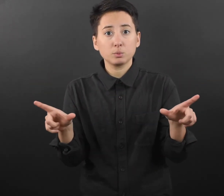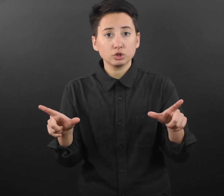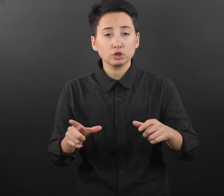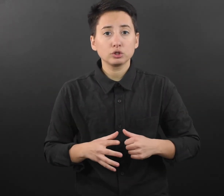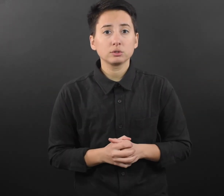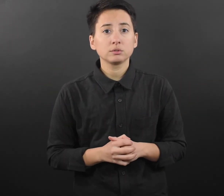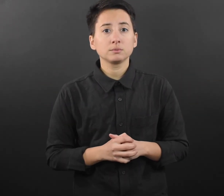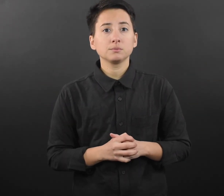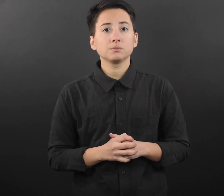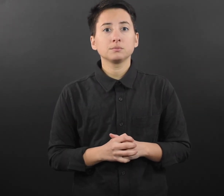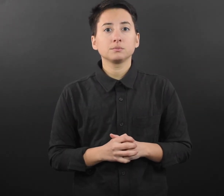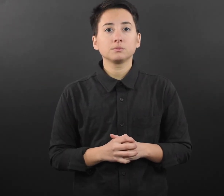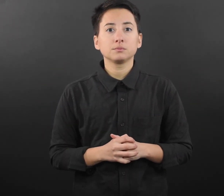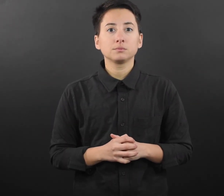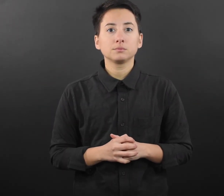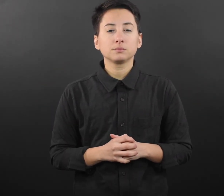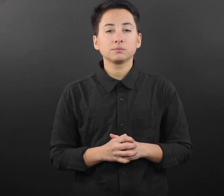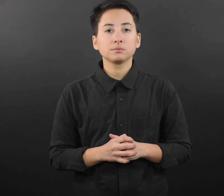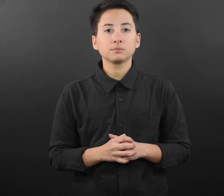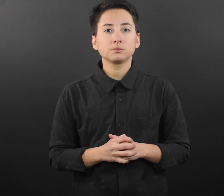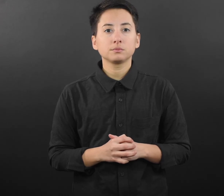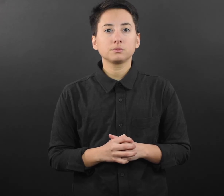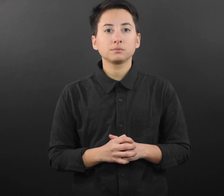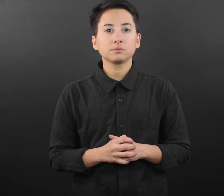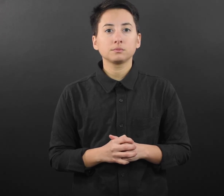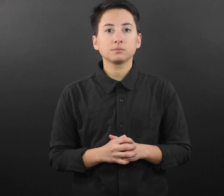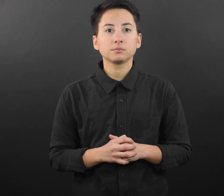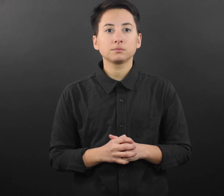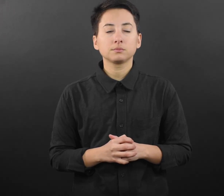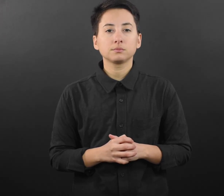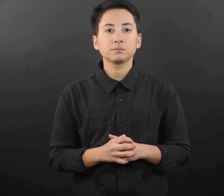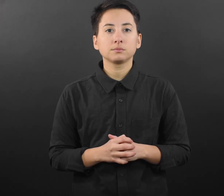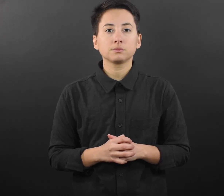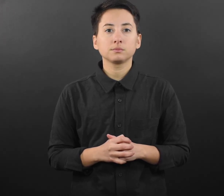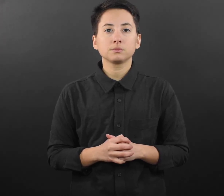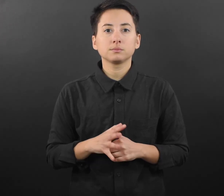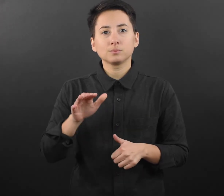children using simple and clear language.